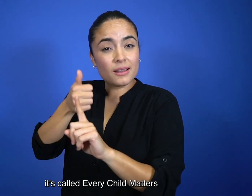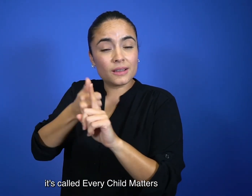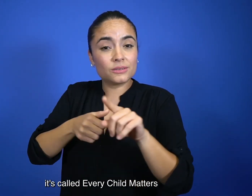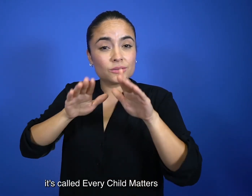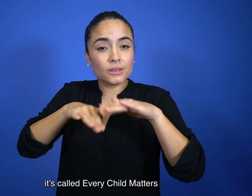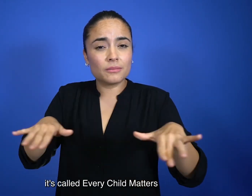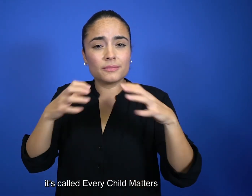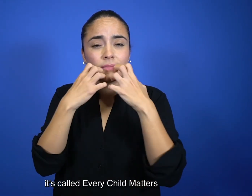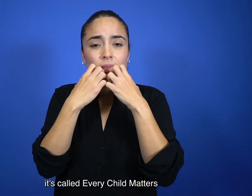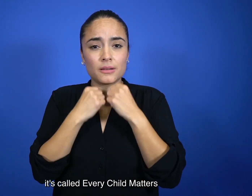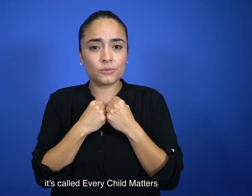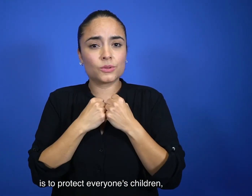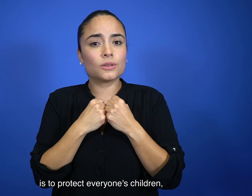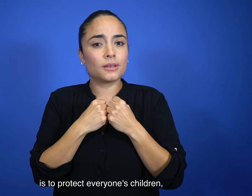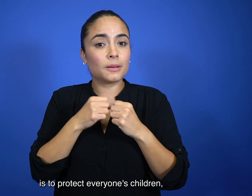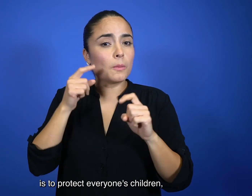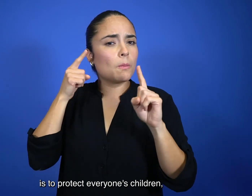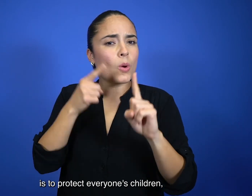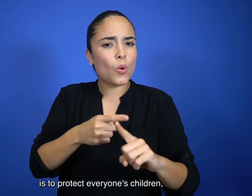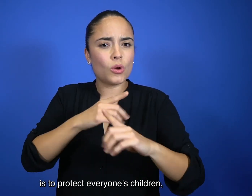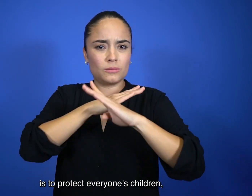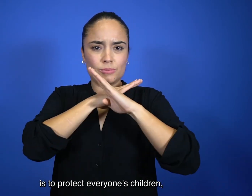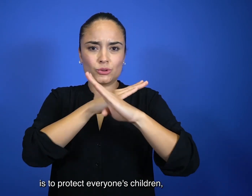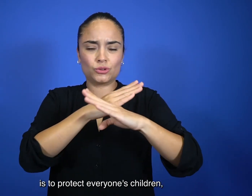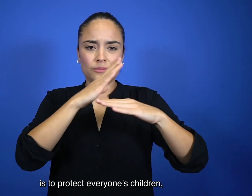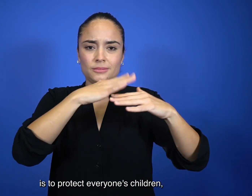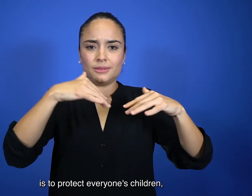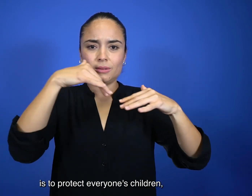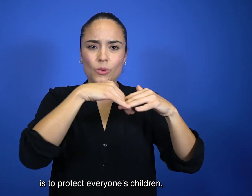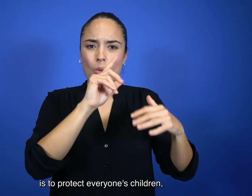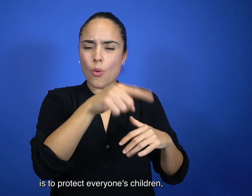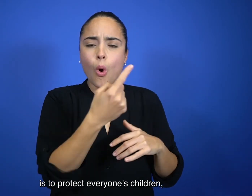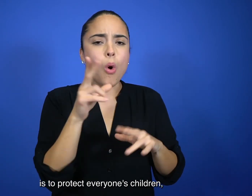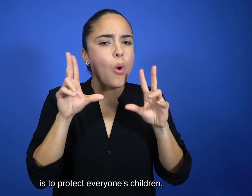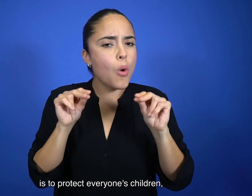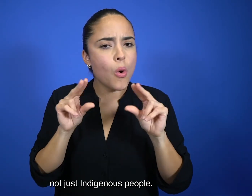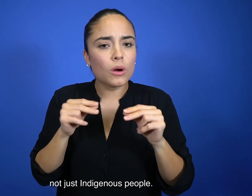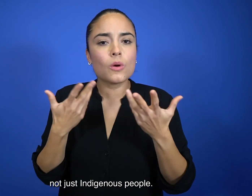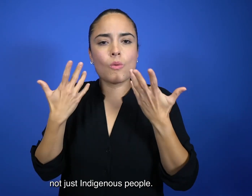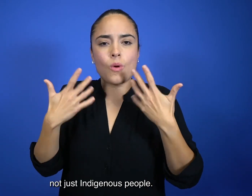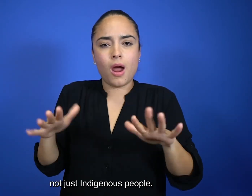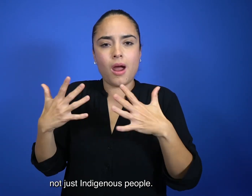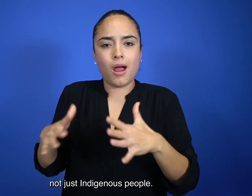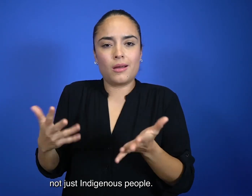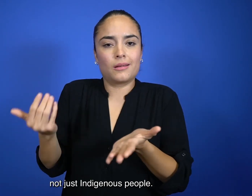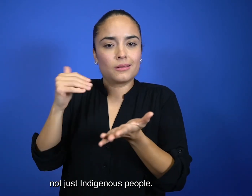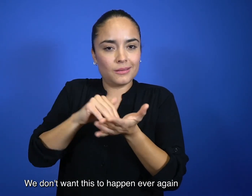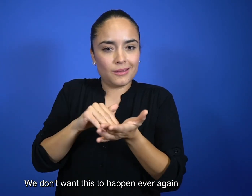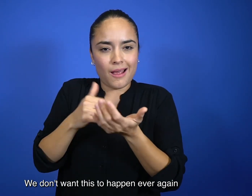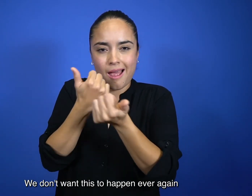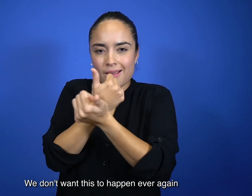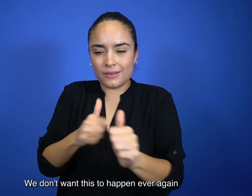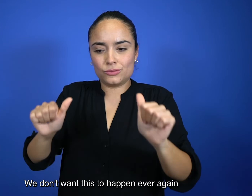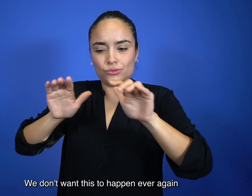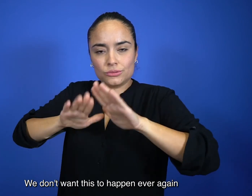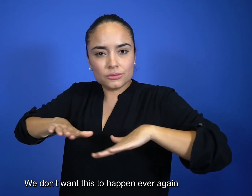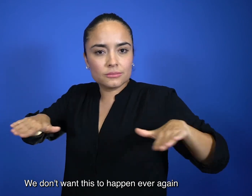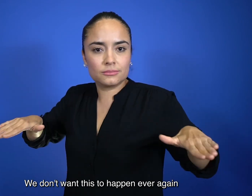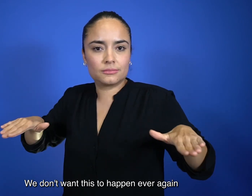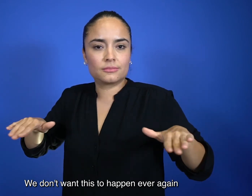Every Child Matters is to protect everyone's children, not just Indigenous people. We don't want this to happen ever